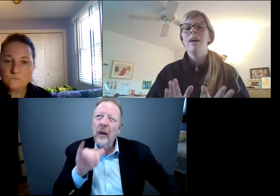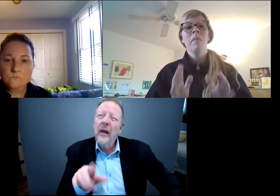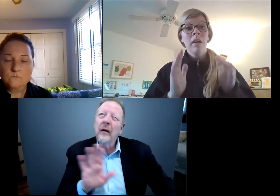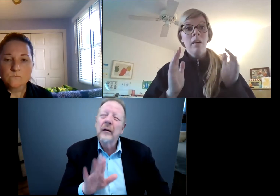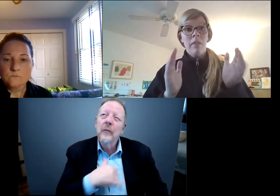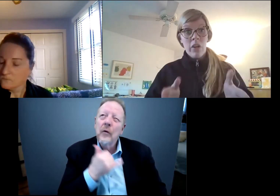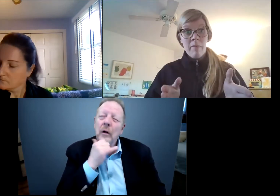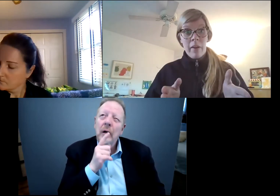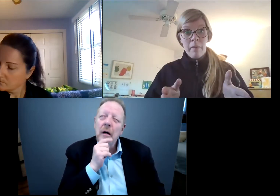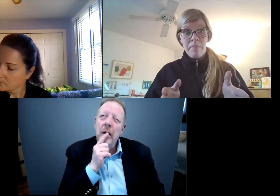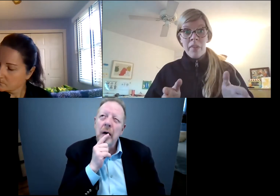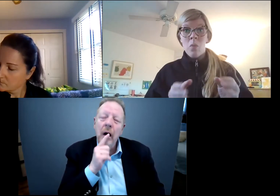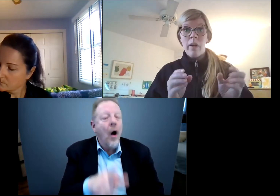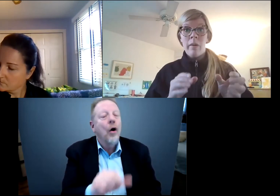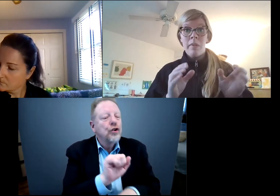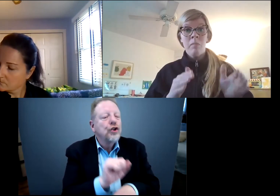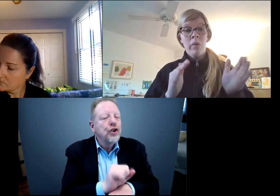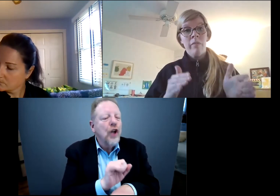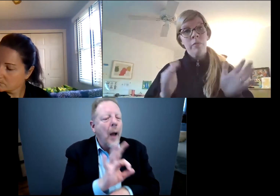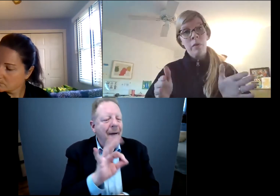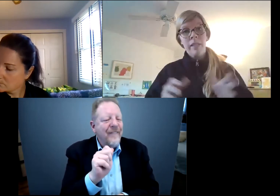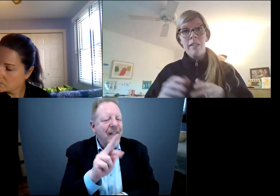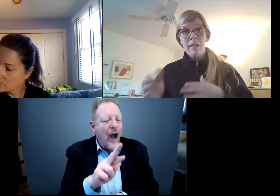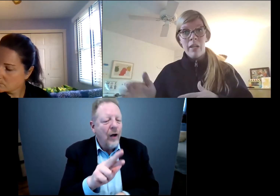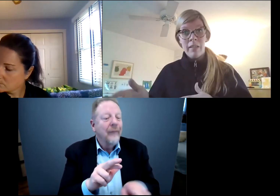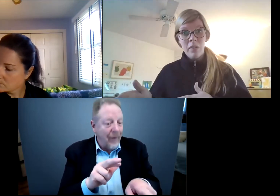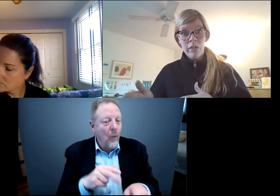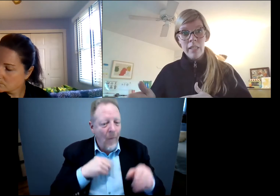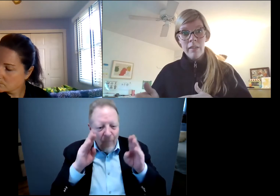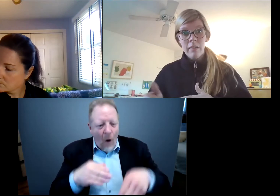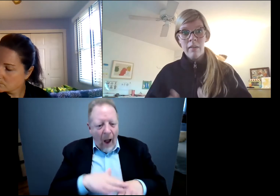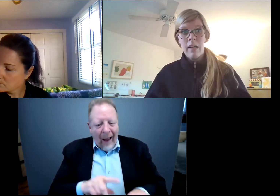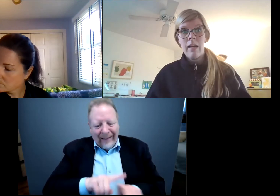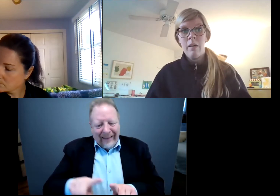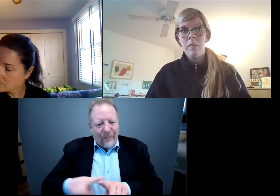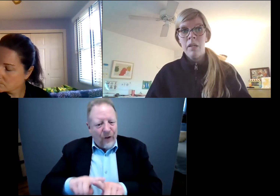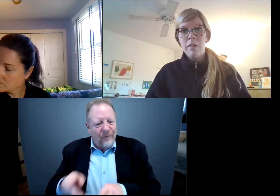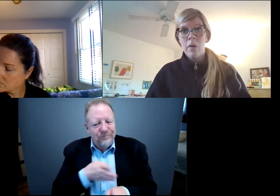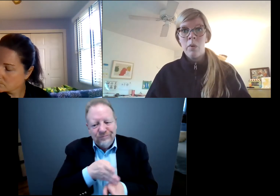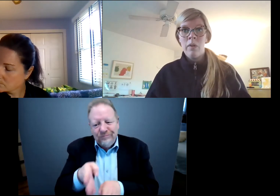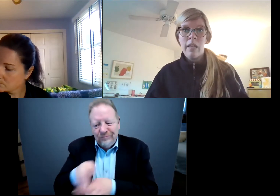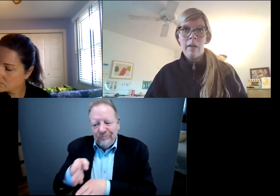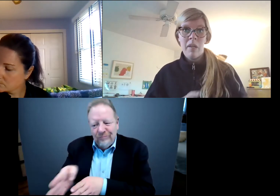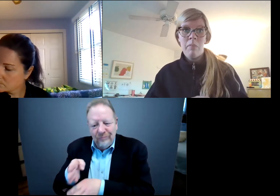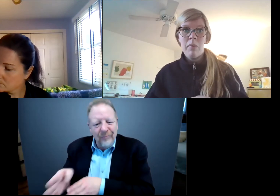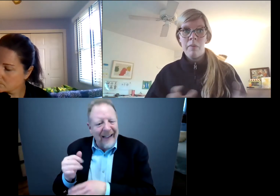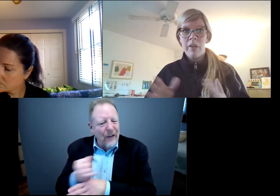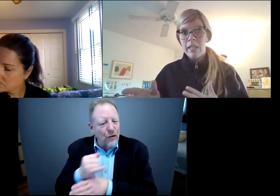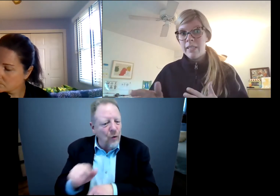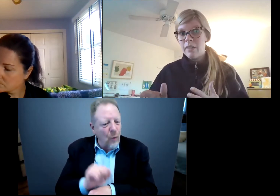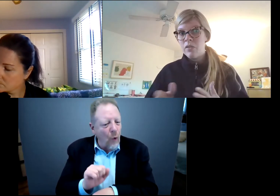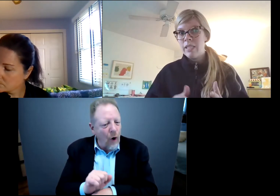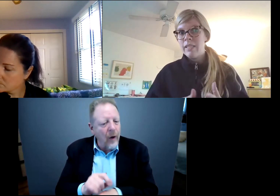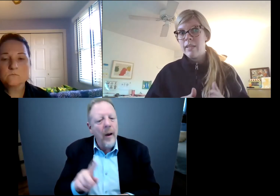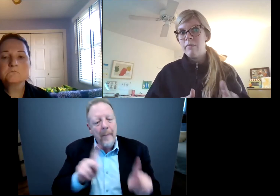apologize. The job fair, where it was more of a focus on different industries. So we're looking at people from